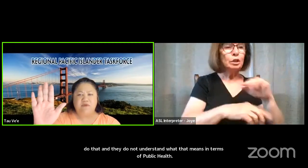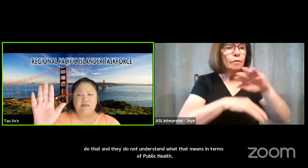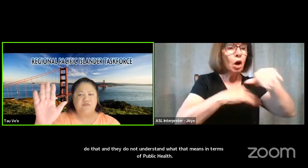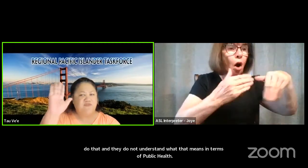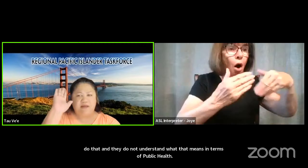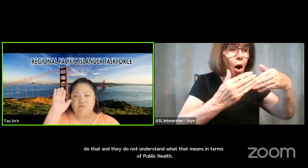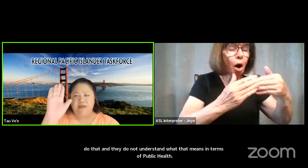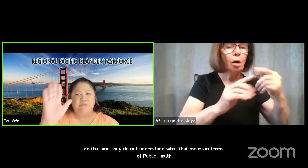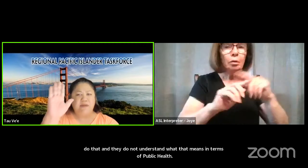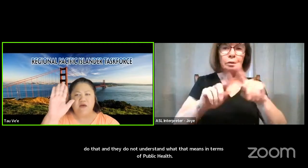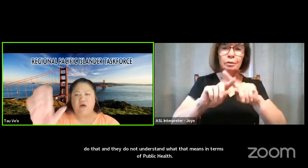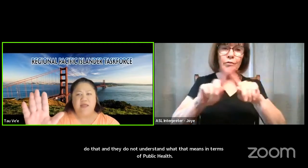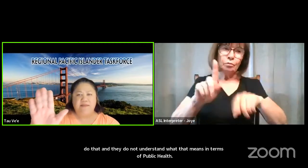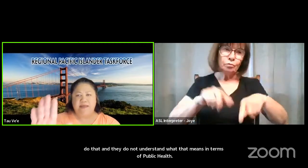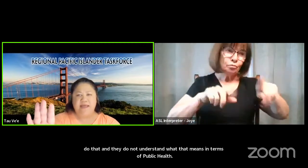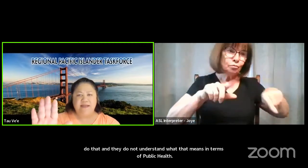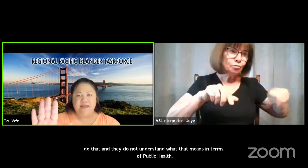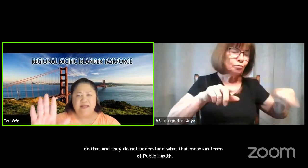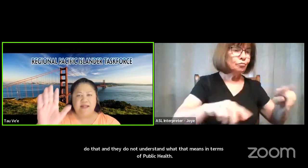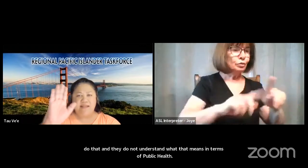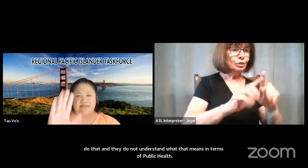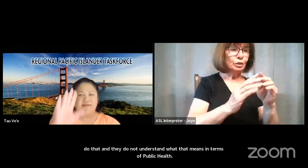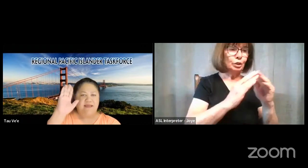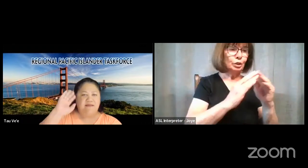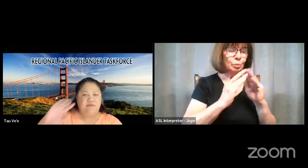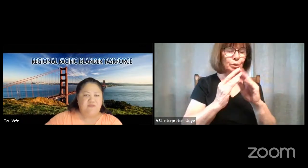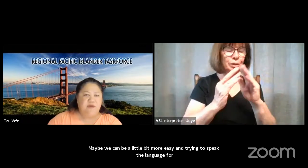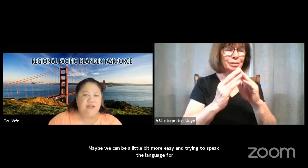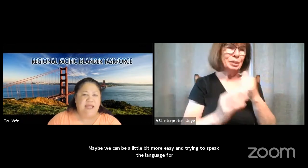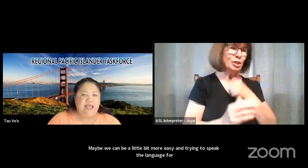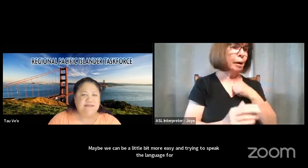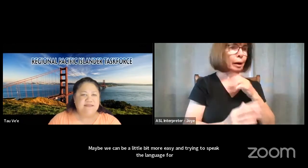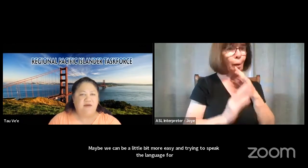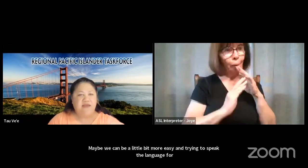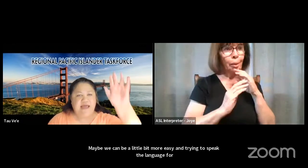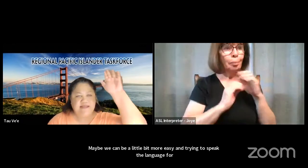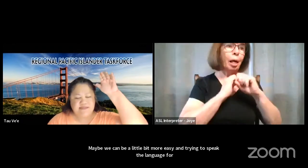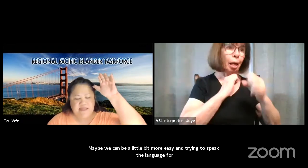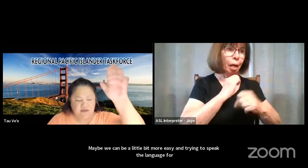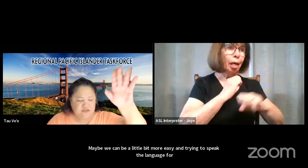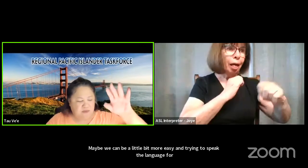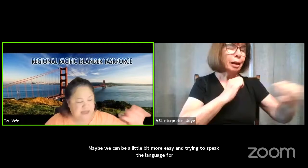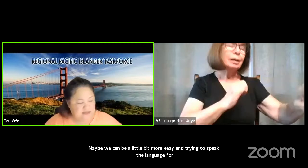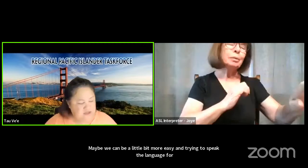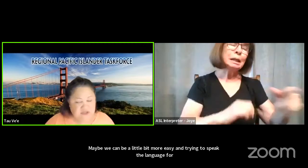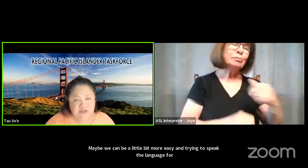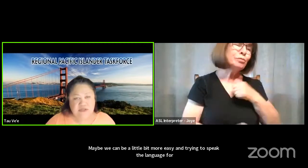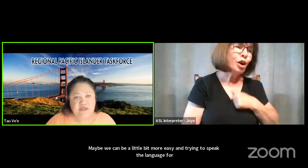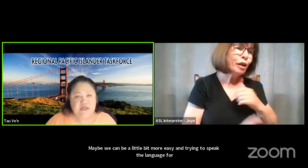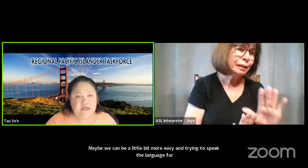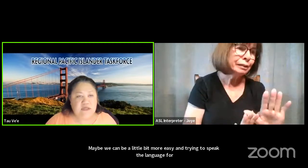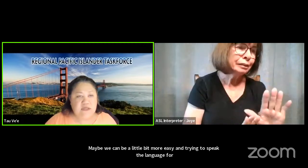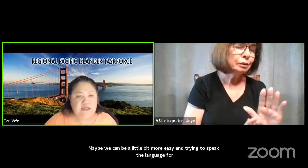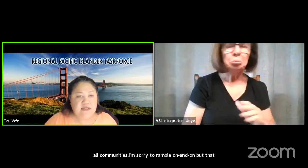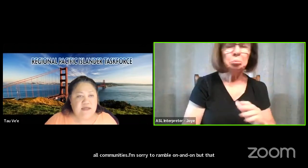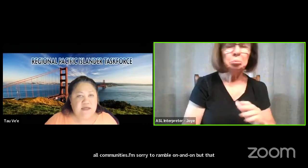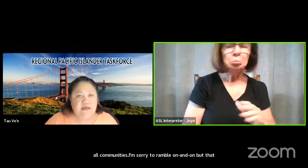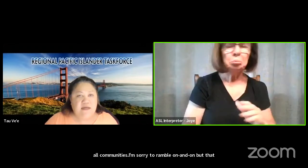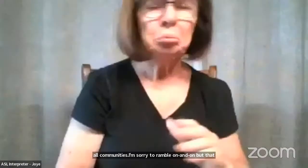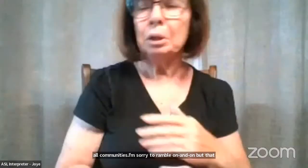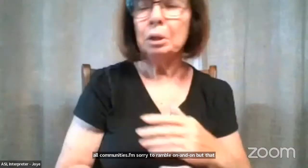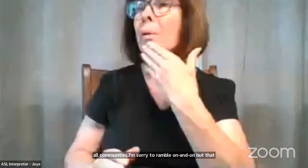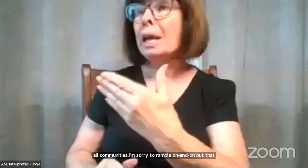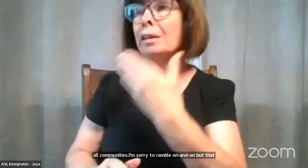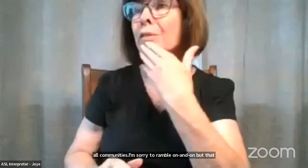for sound rambling on, but that's okay. It. That's what it is. Sorry, guys. Thank you so much. Tao, thank you so